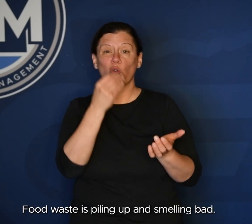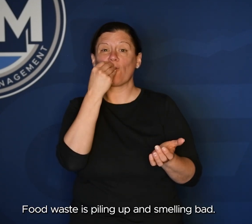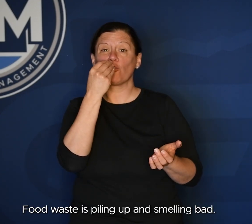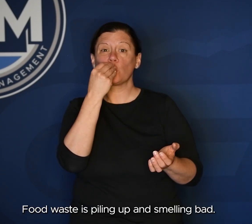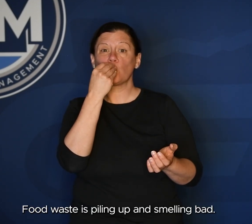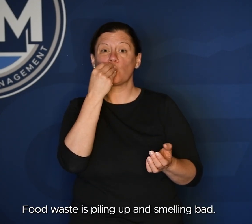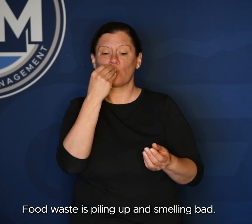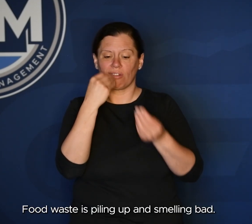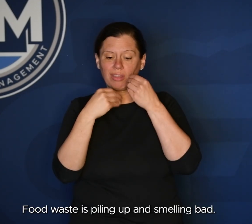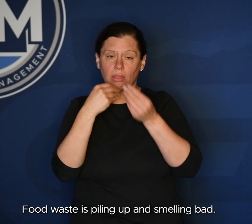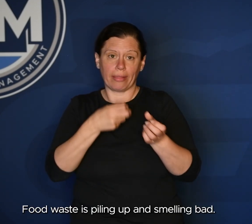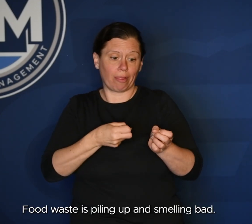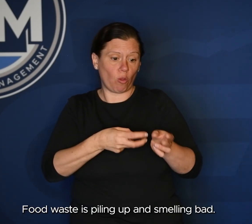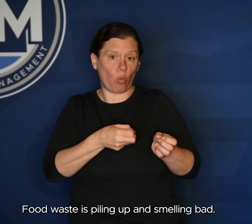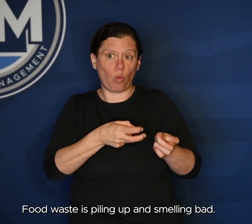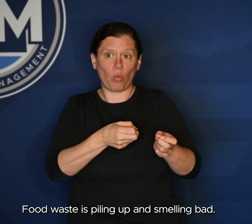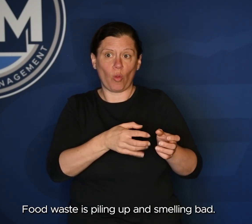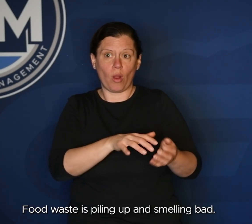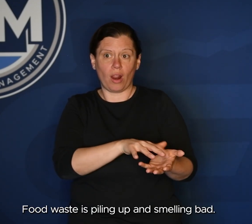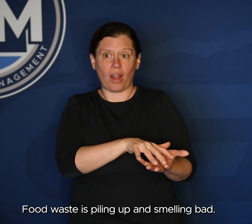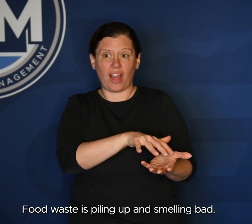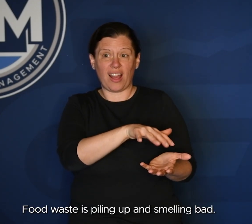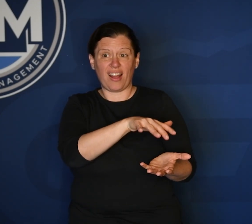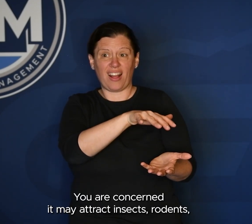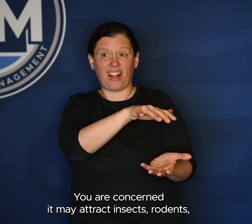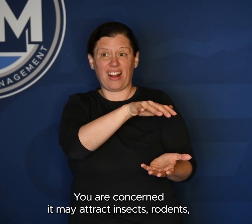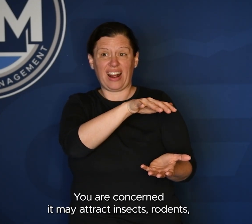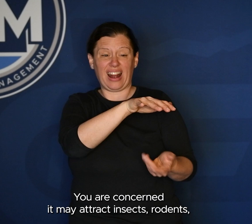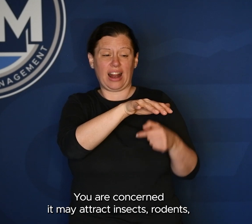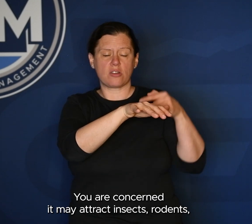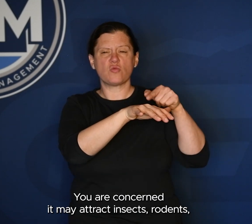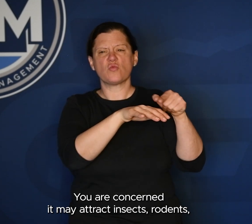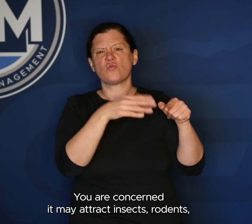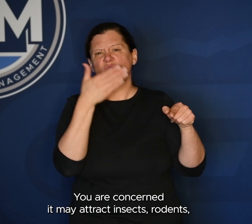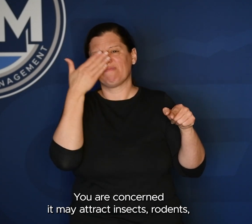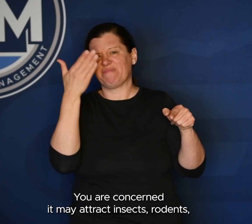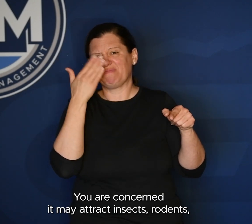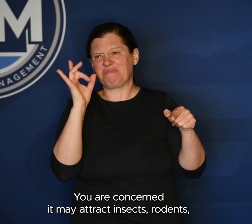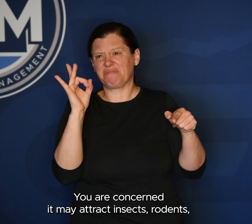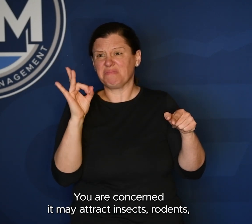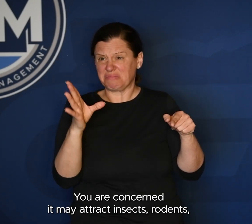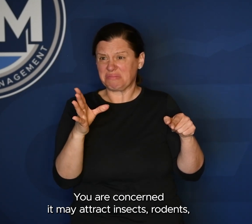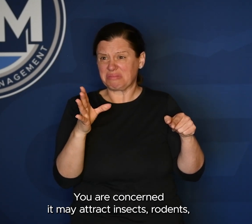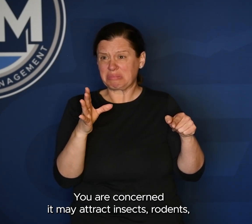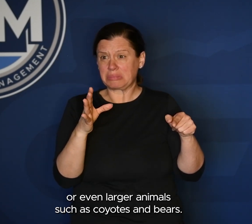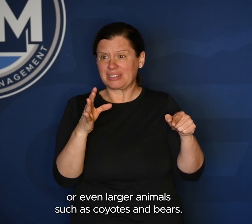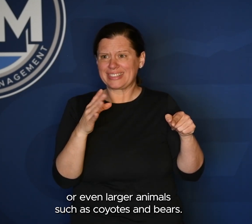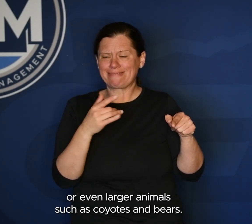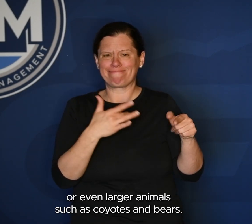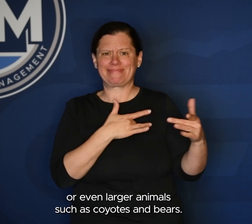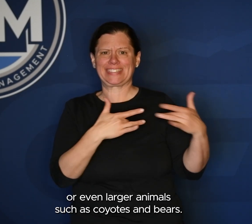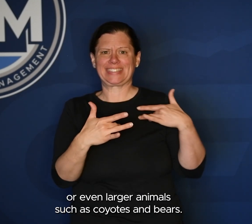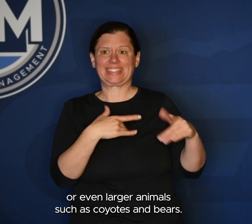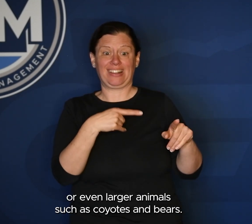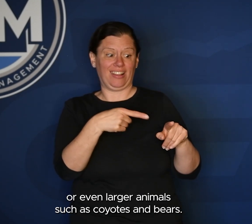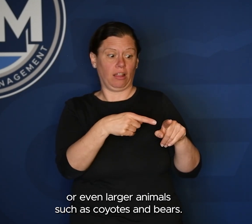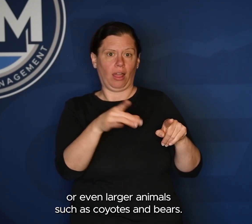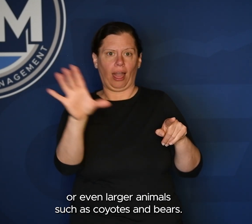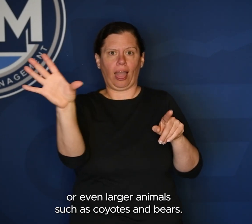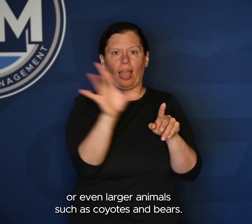Food waste is piling up and smelling bad. You are concerned it may attract insects, rodents, or even larger animals such as coyotes